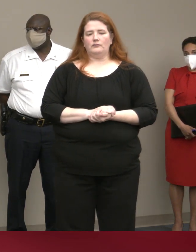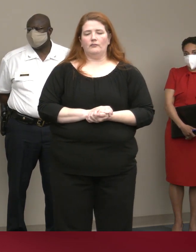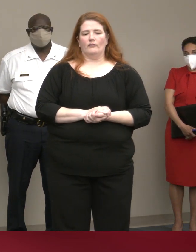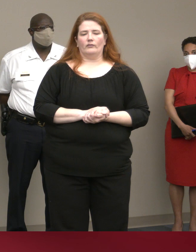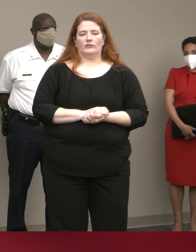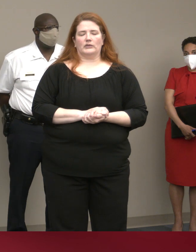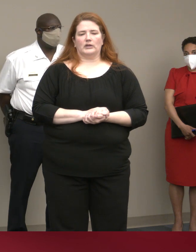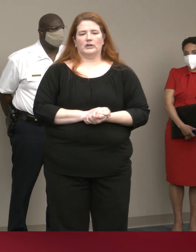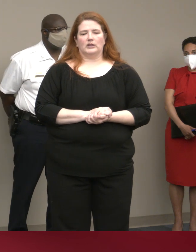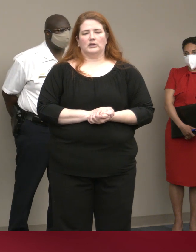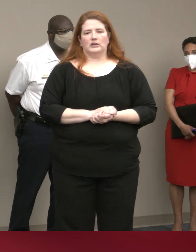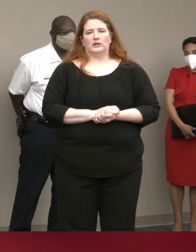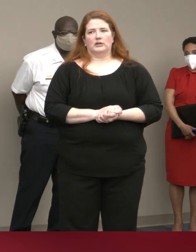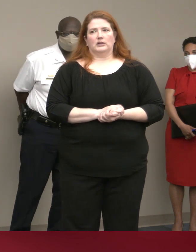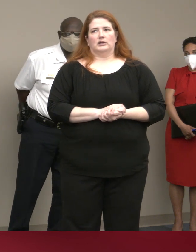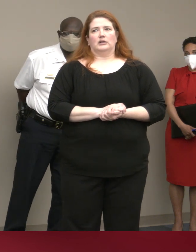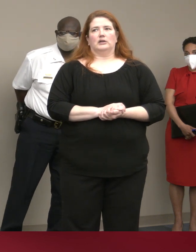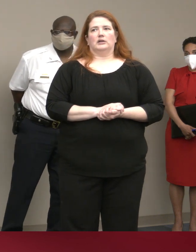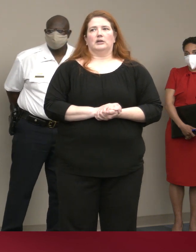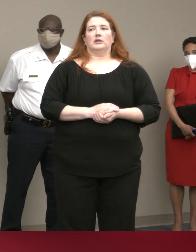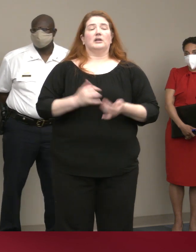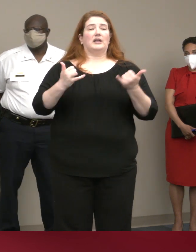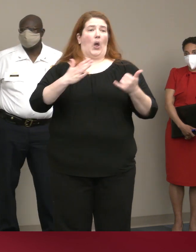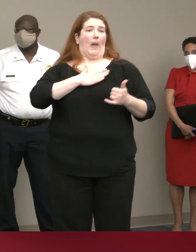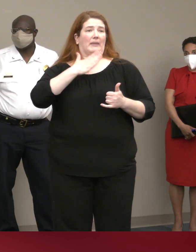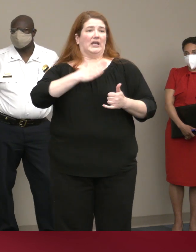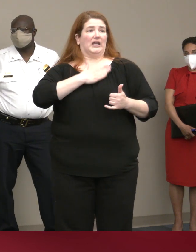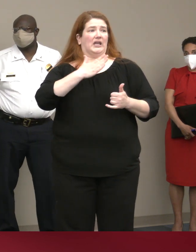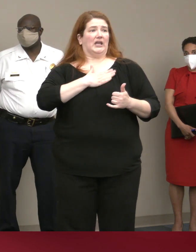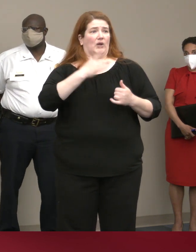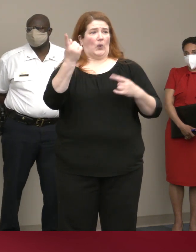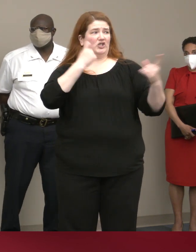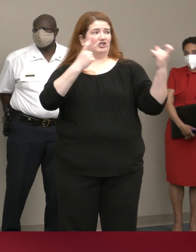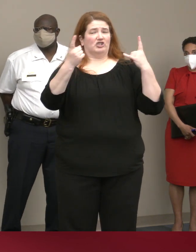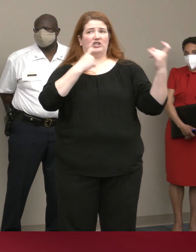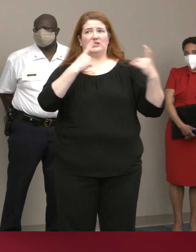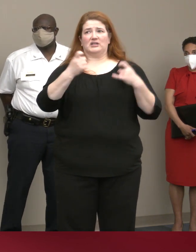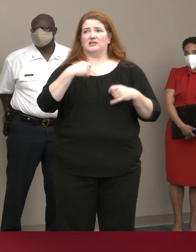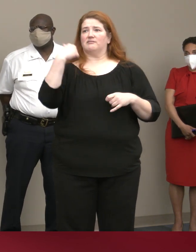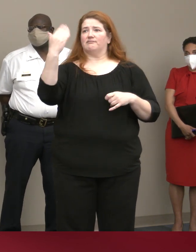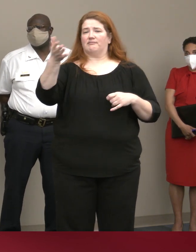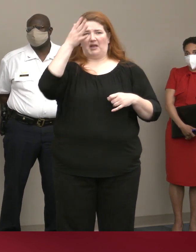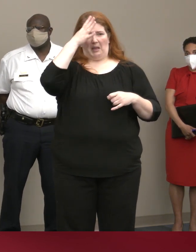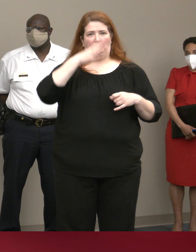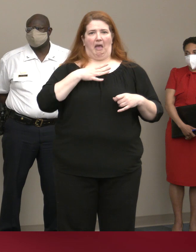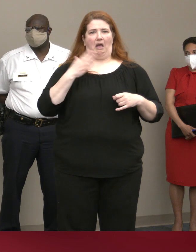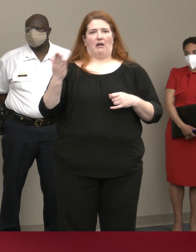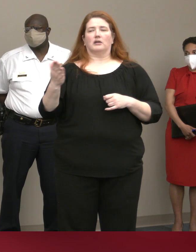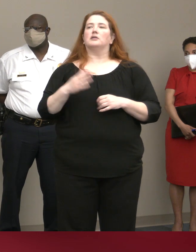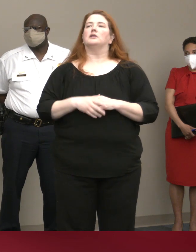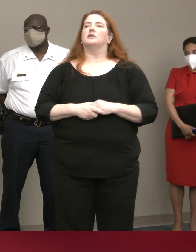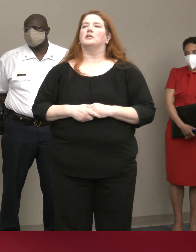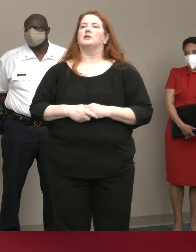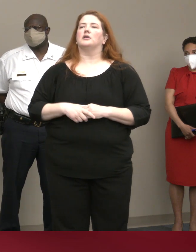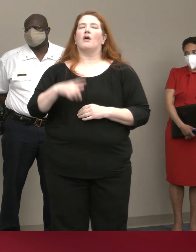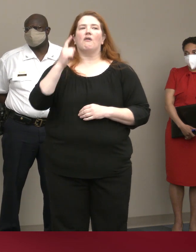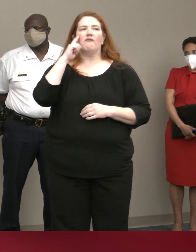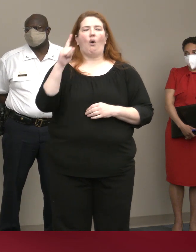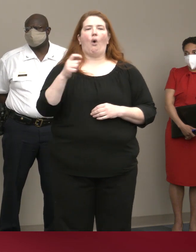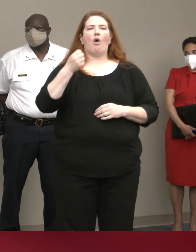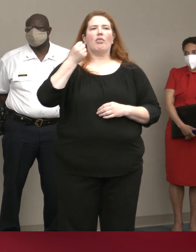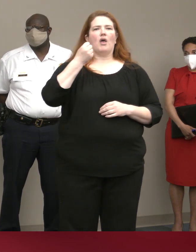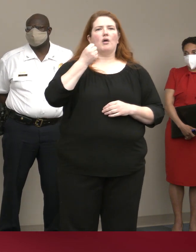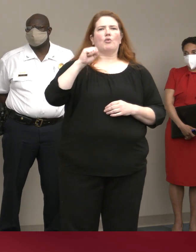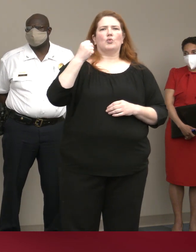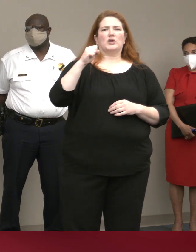At this point, we will all be happy to take questions. I just wondered, for the protesters or the rioters who